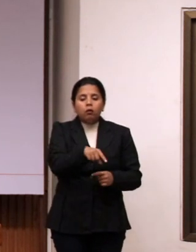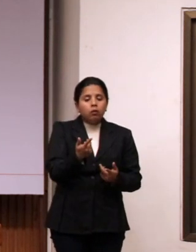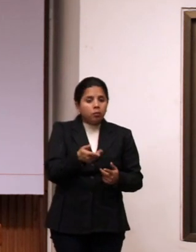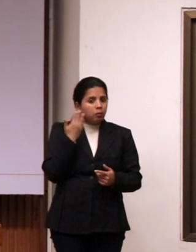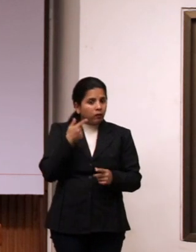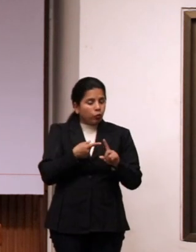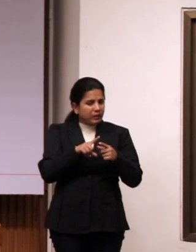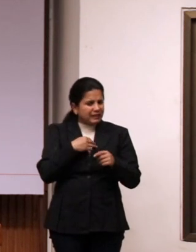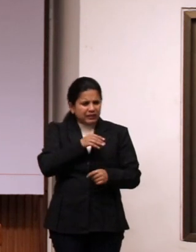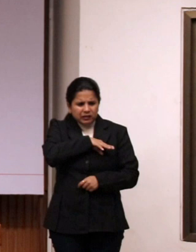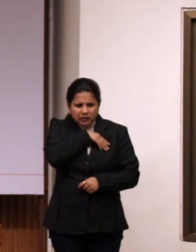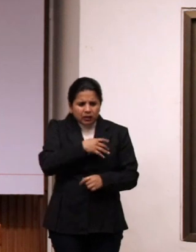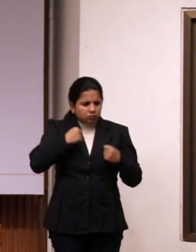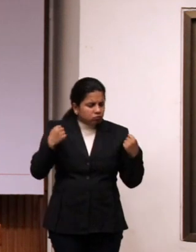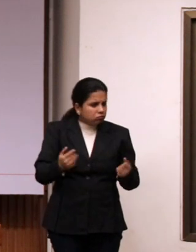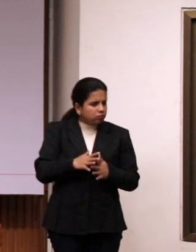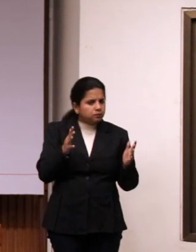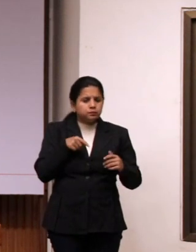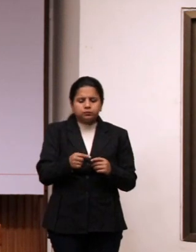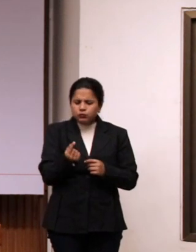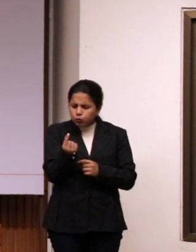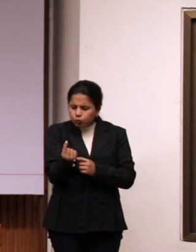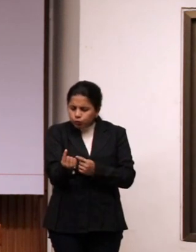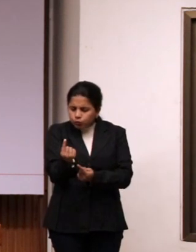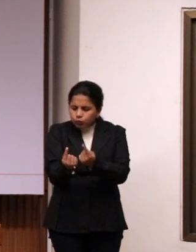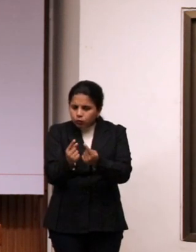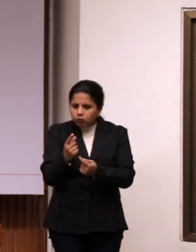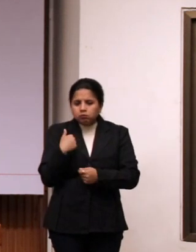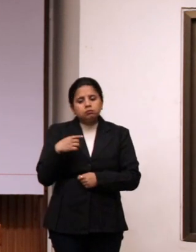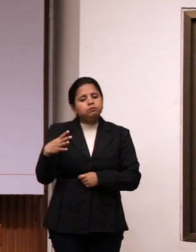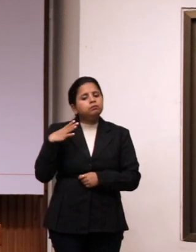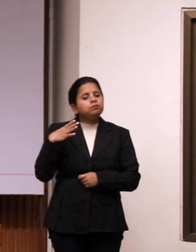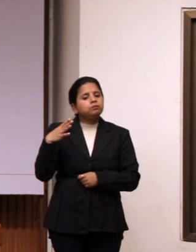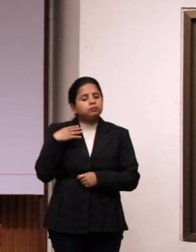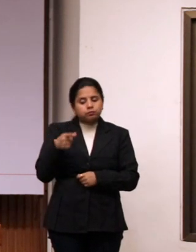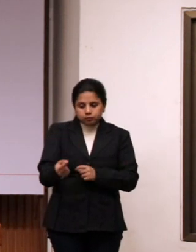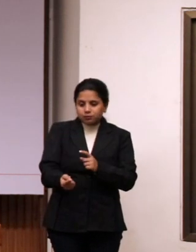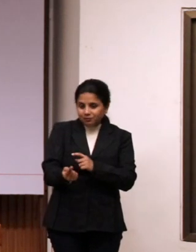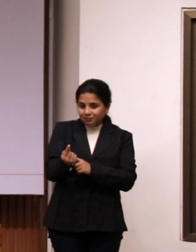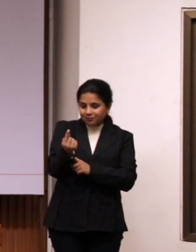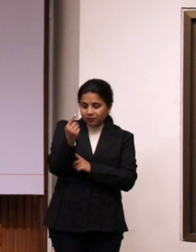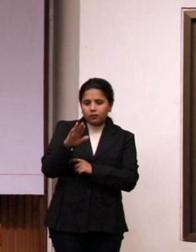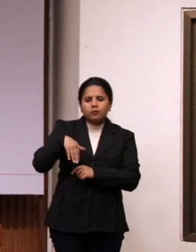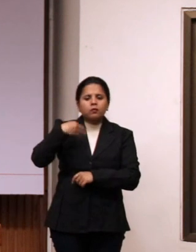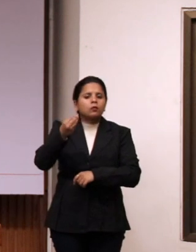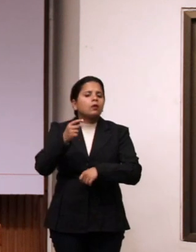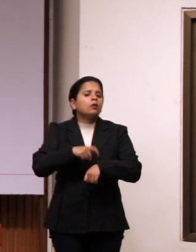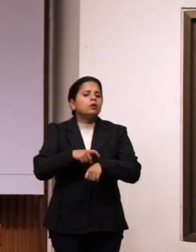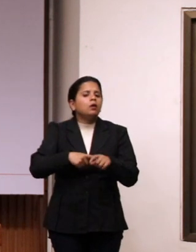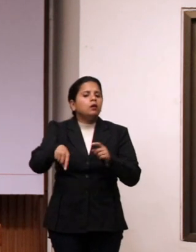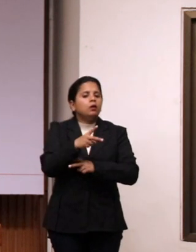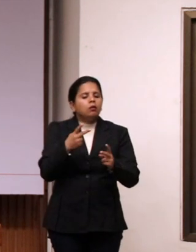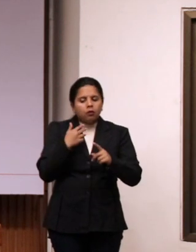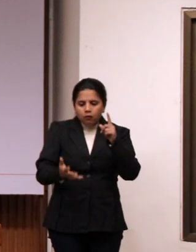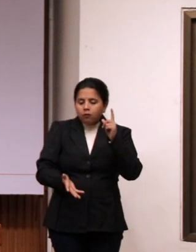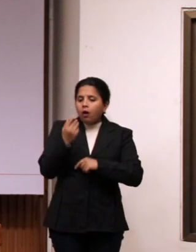high. And we found a tiny grass came first. We kept waiting to grow it. And after some time, we take it out and we